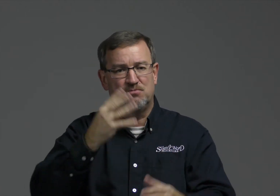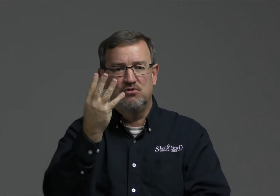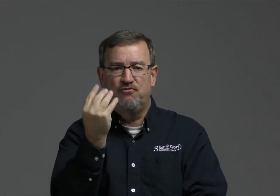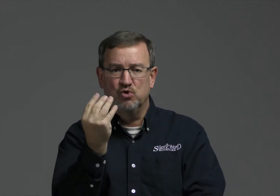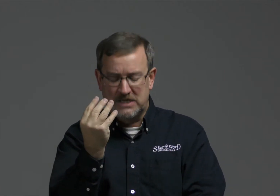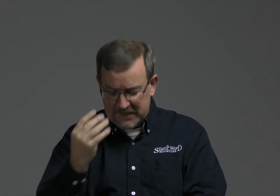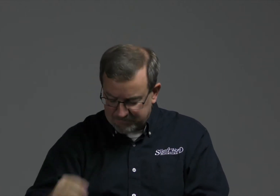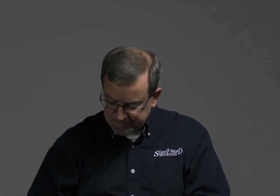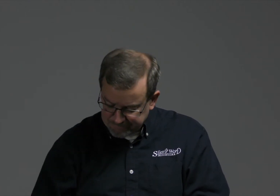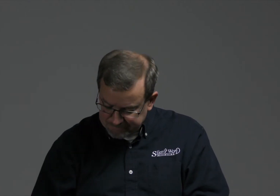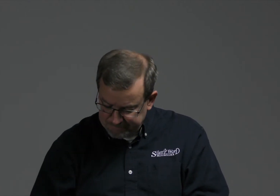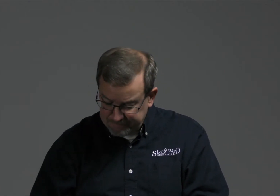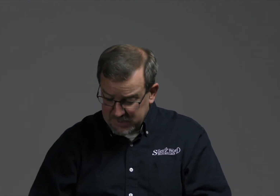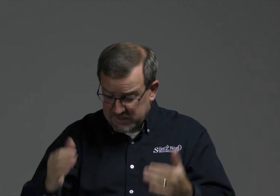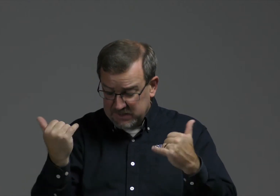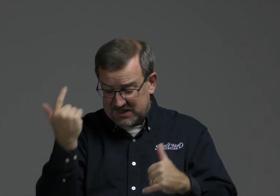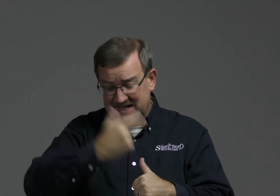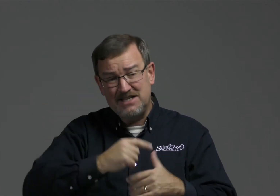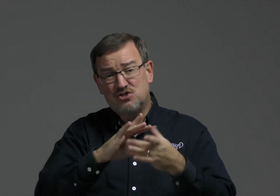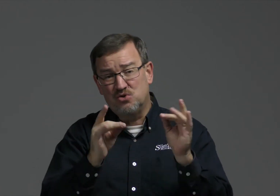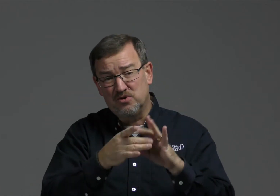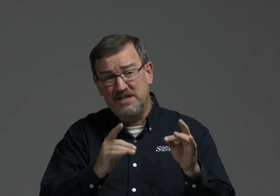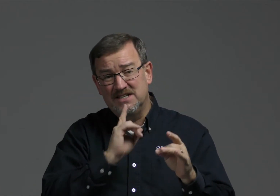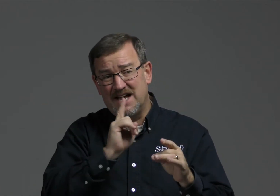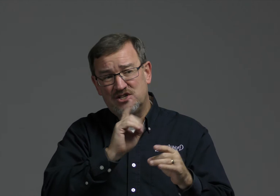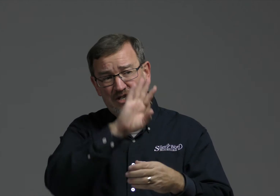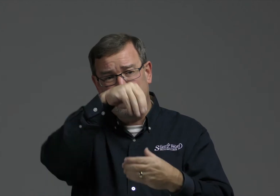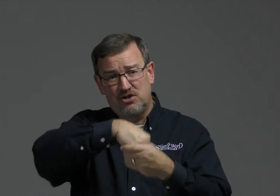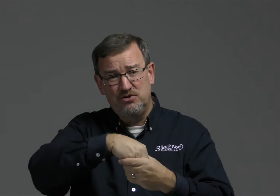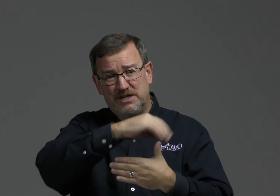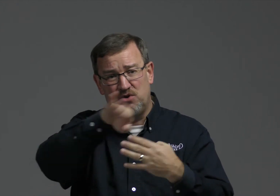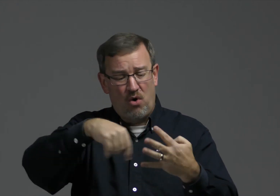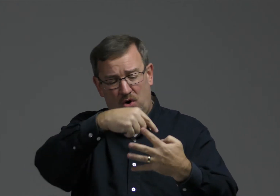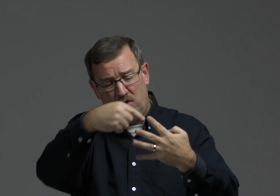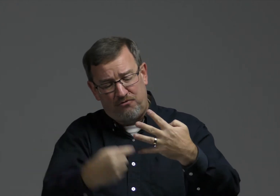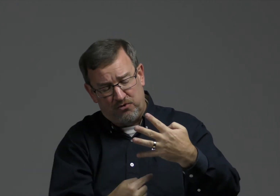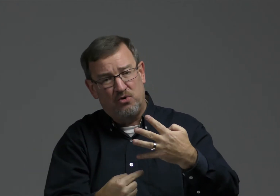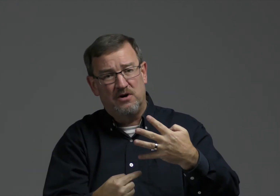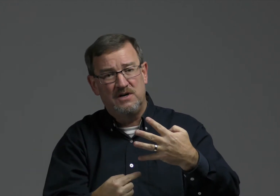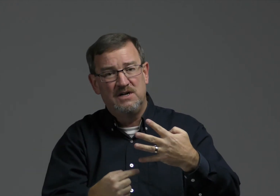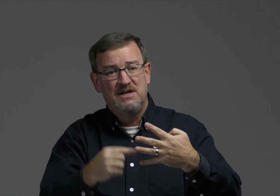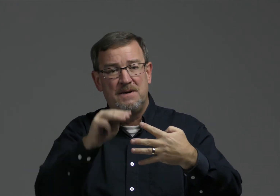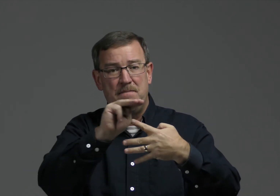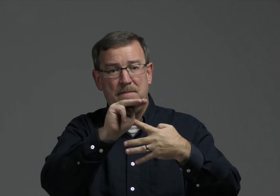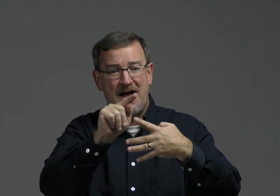chapter 14. Today's story is actually included in all four,